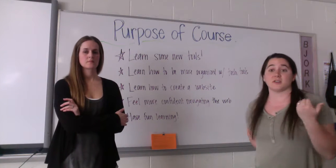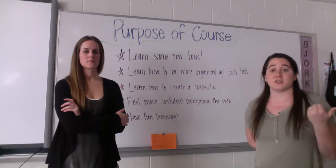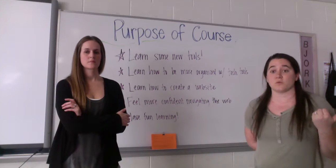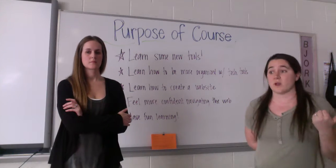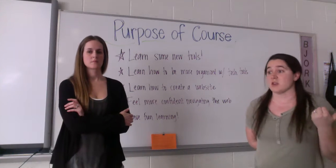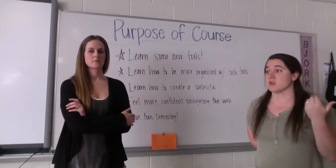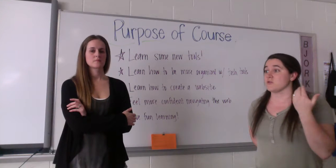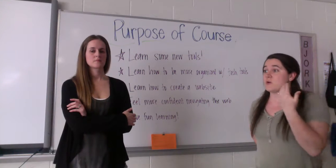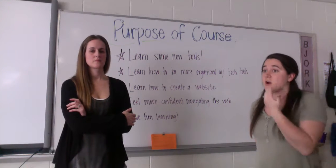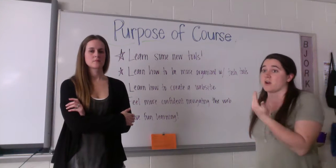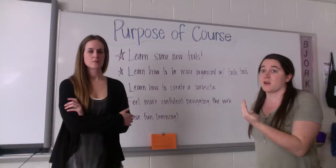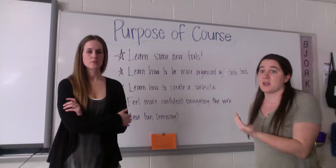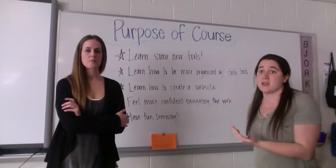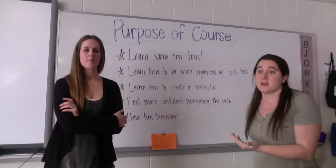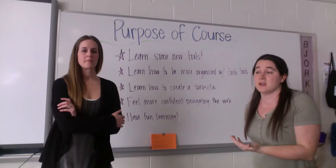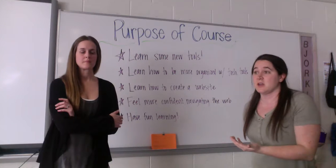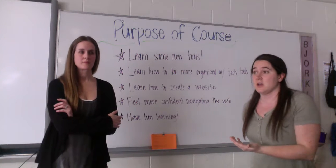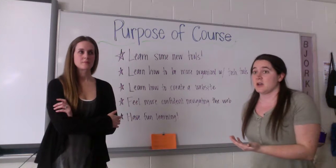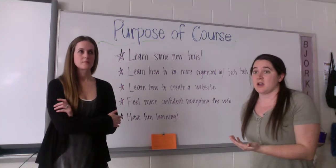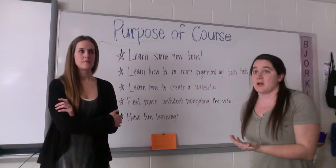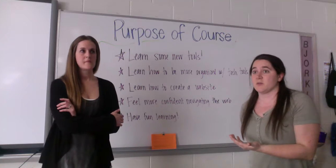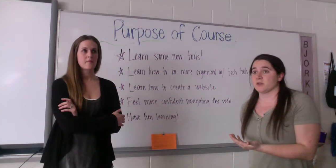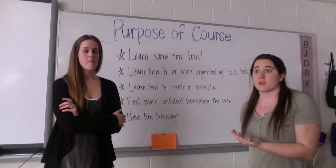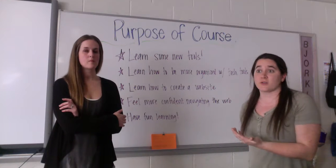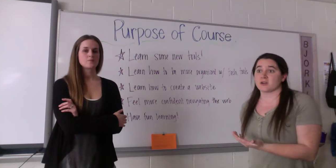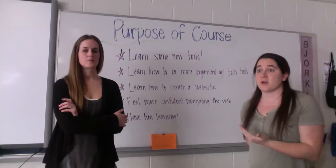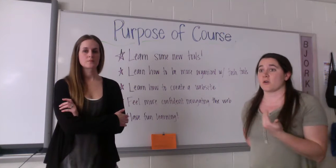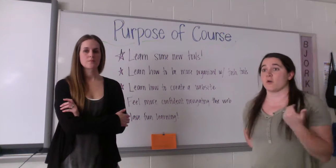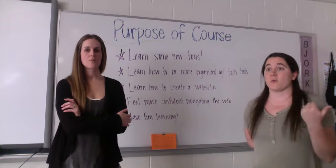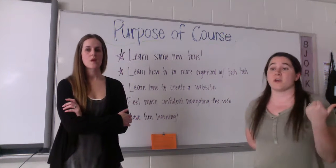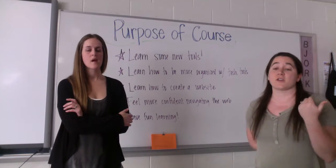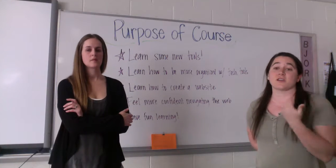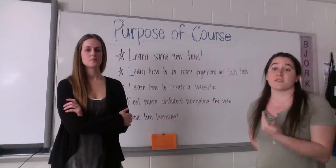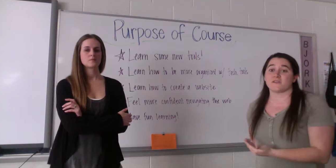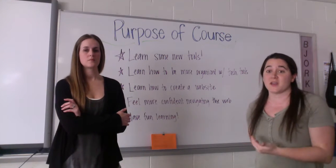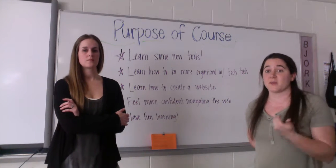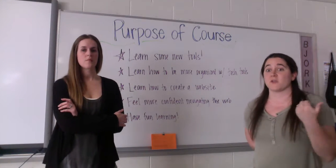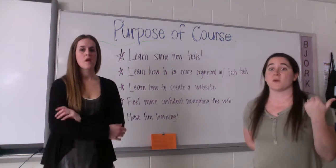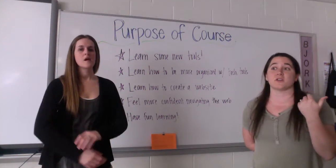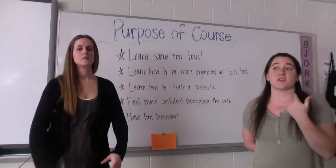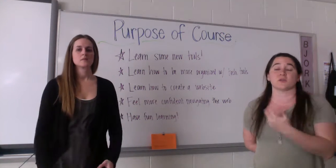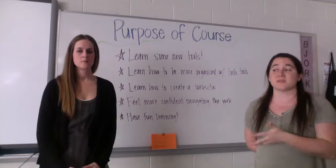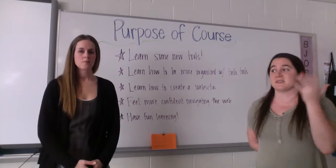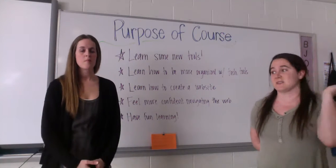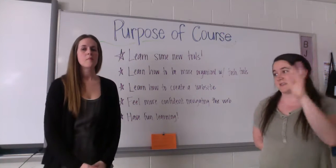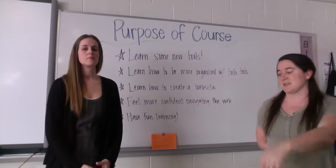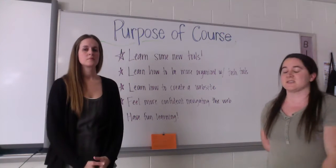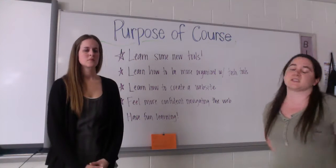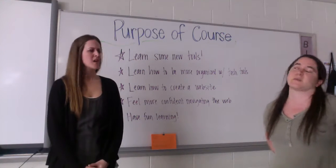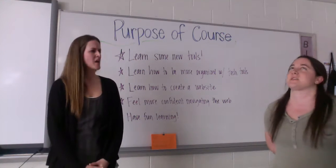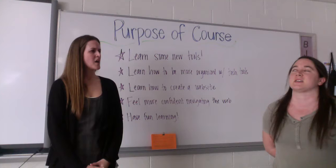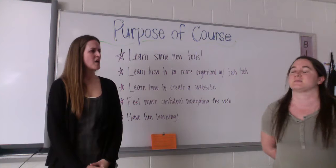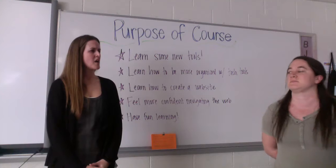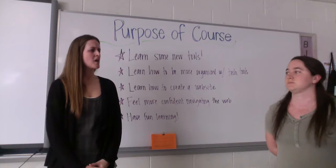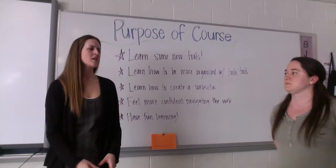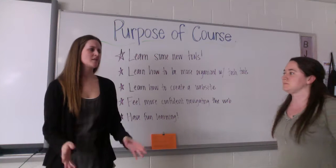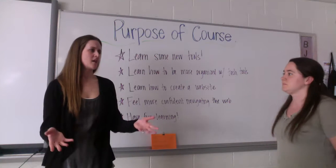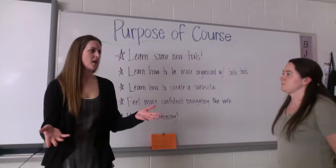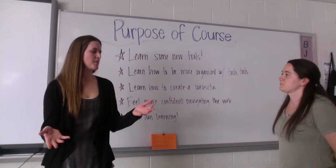college, when you are in your career, or when you're in your family, or when you're in your business. It's just gonna be awesome. And honestly, I mean,